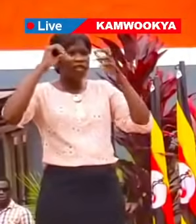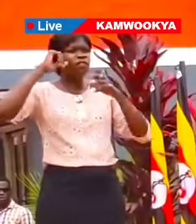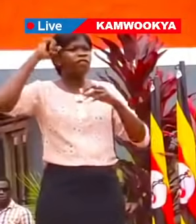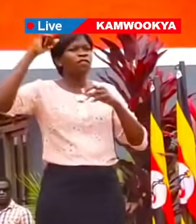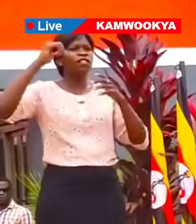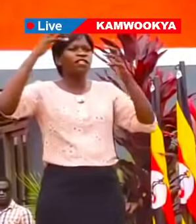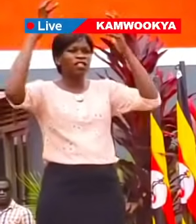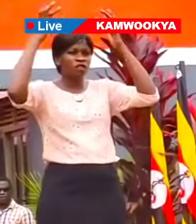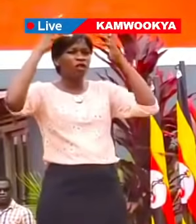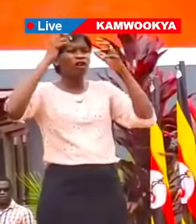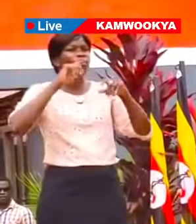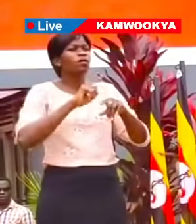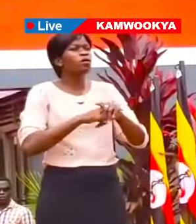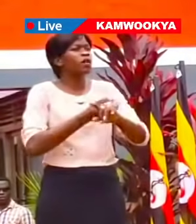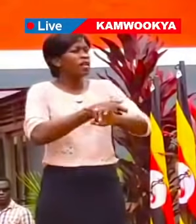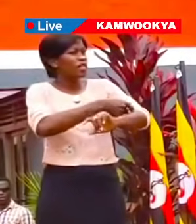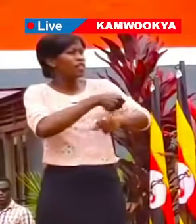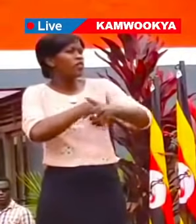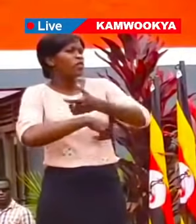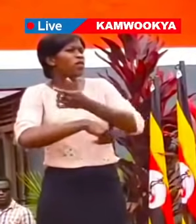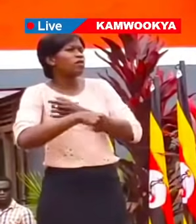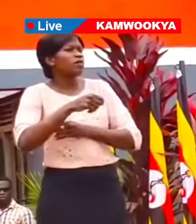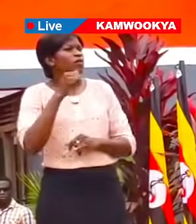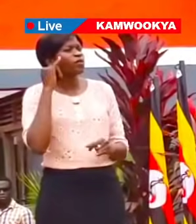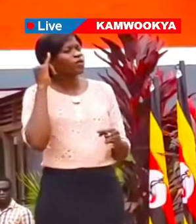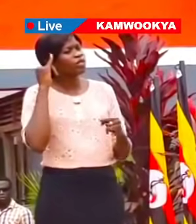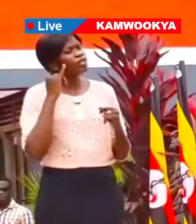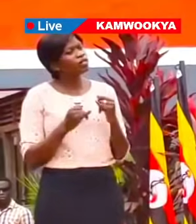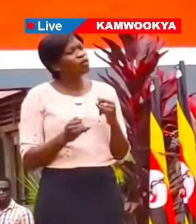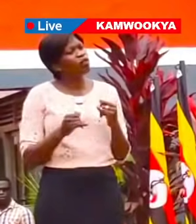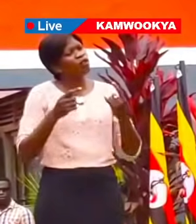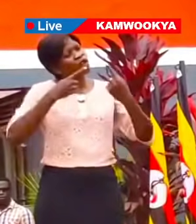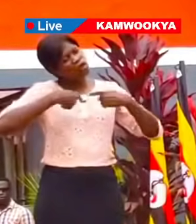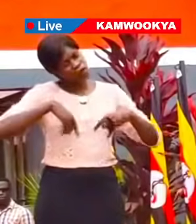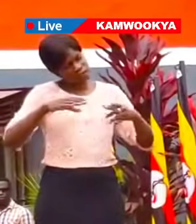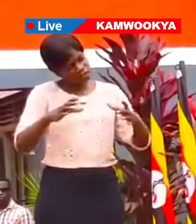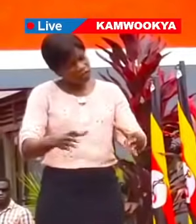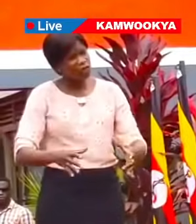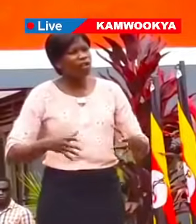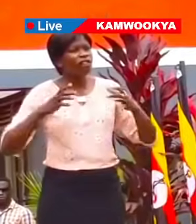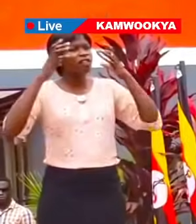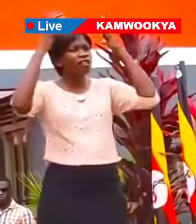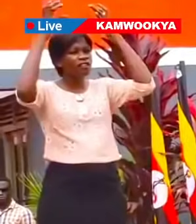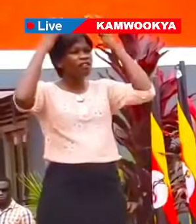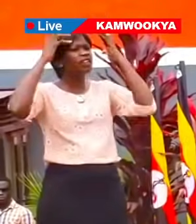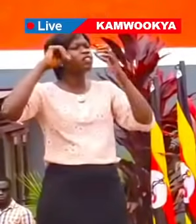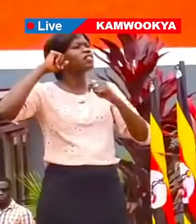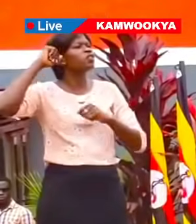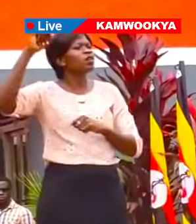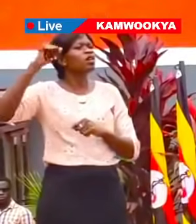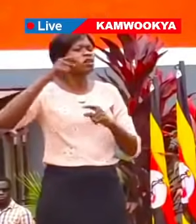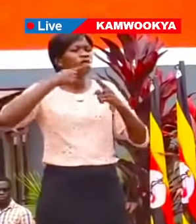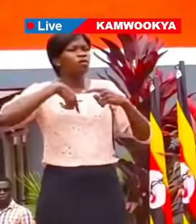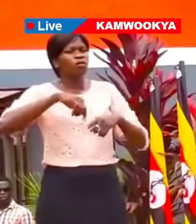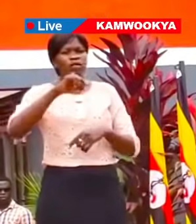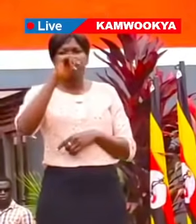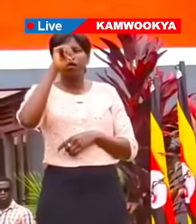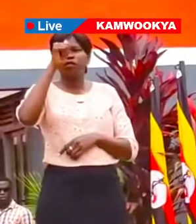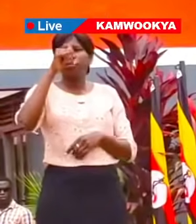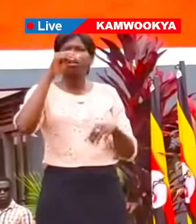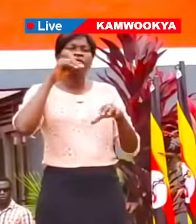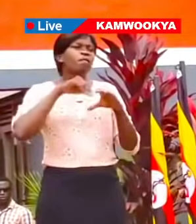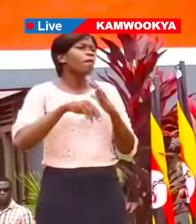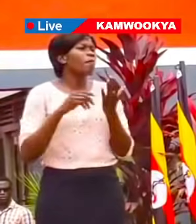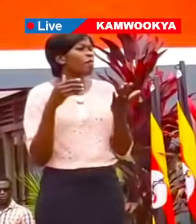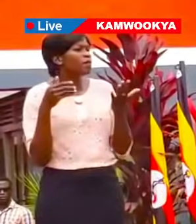shall wear the victor's crown. When the struggle is over, shall wear the victor's crown in